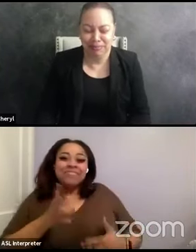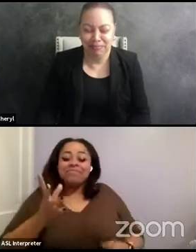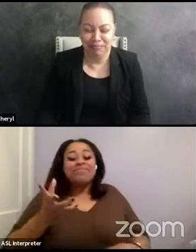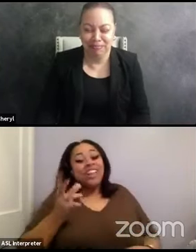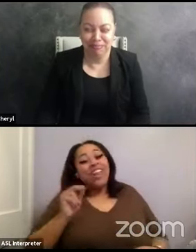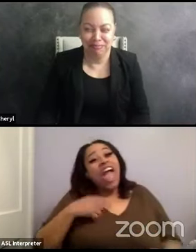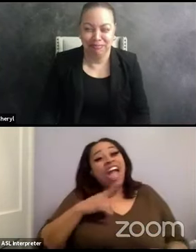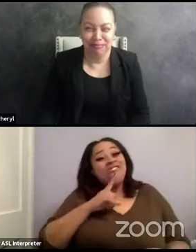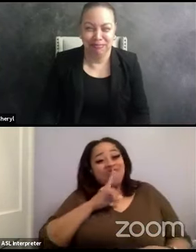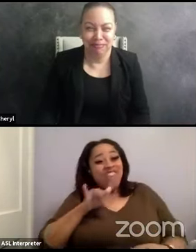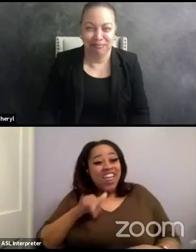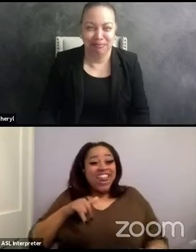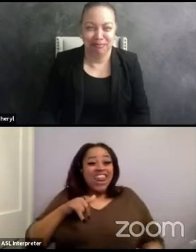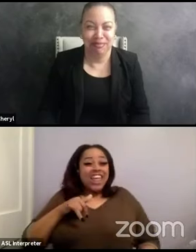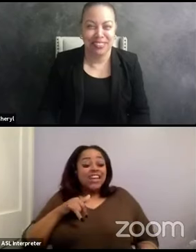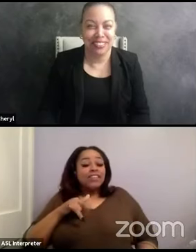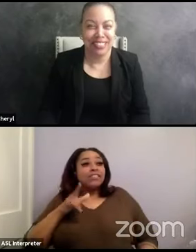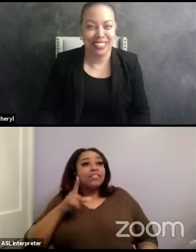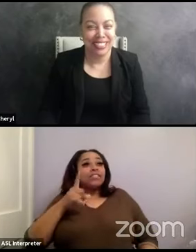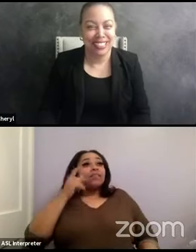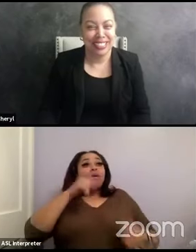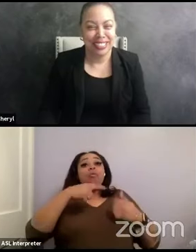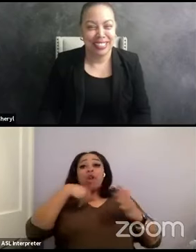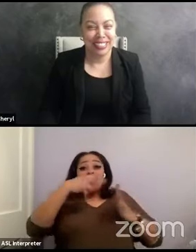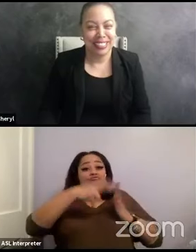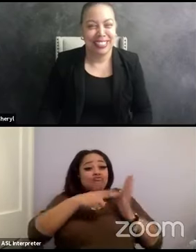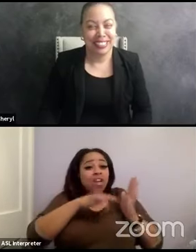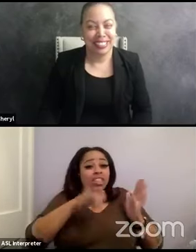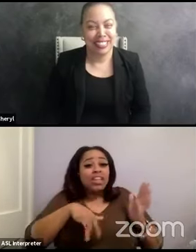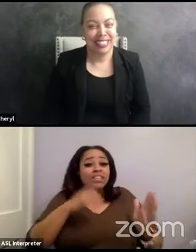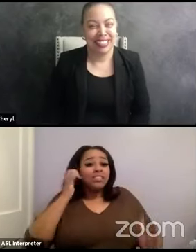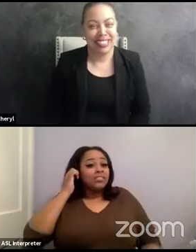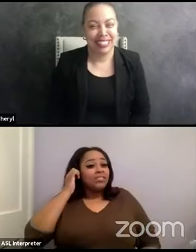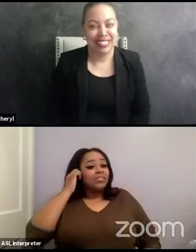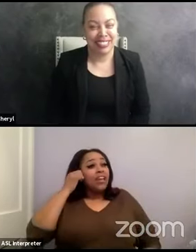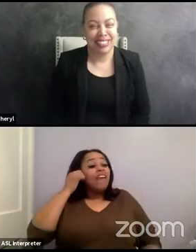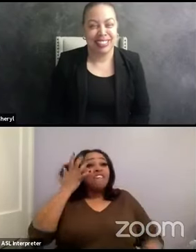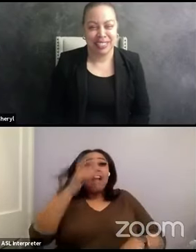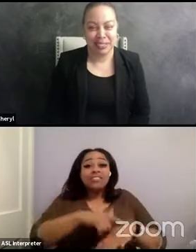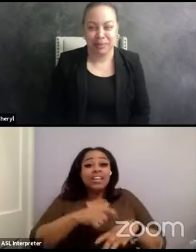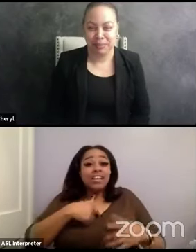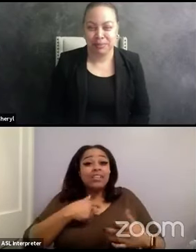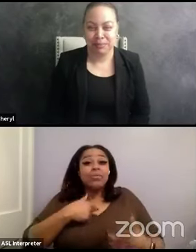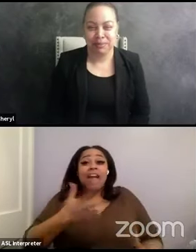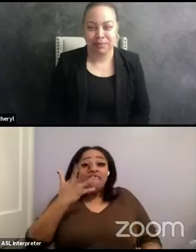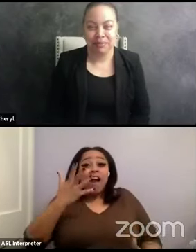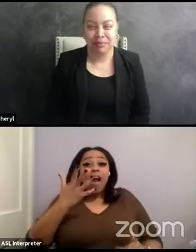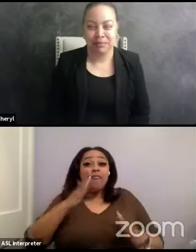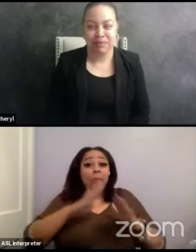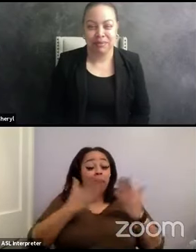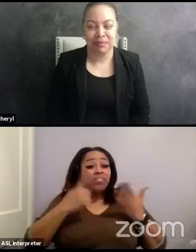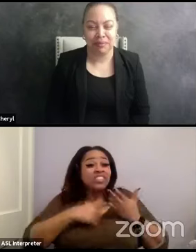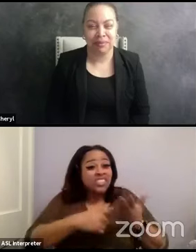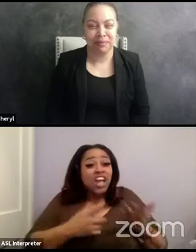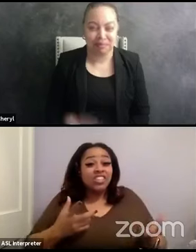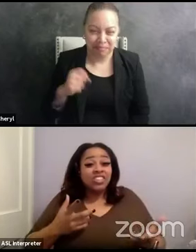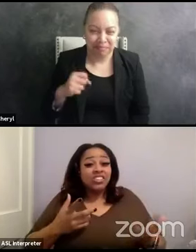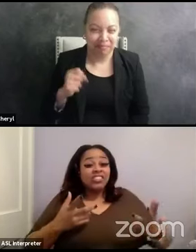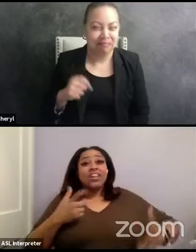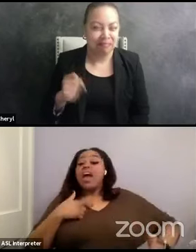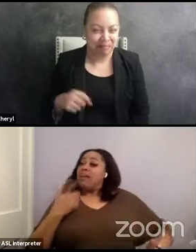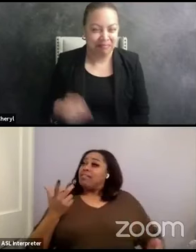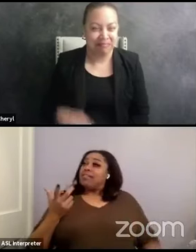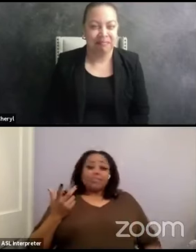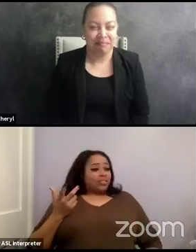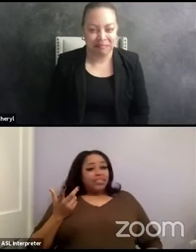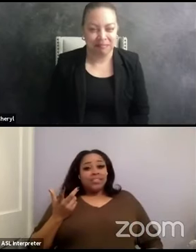really do. Like remember, we read this like yeah, 5 times because we had 5 book discussions about it. And so yeah, I was just like